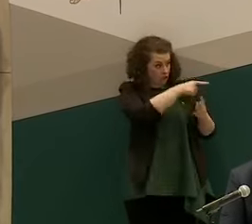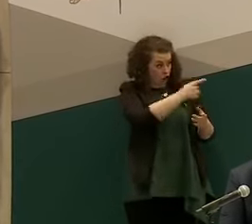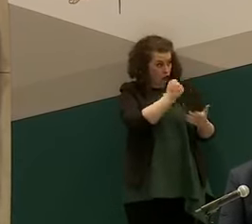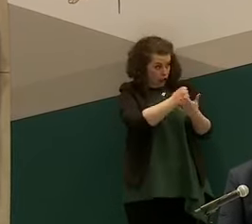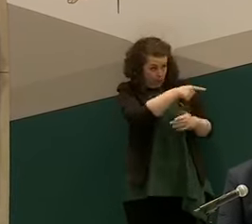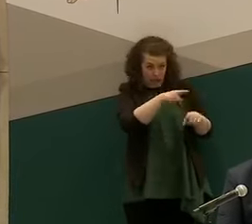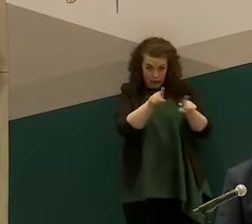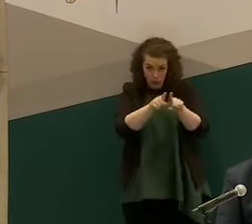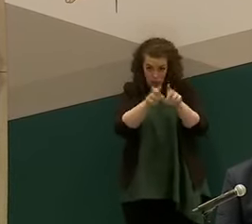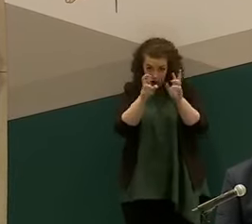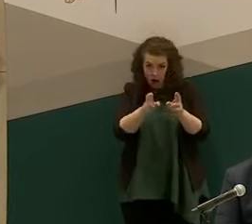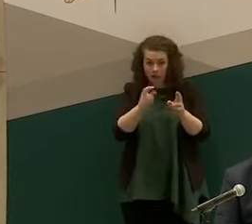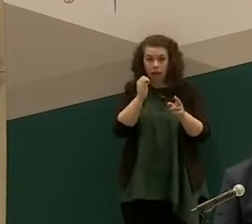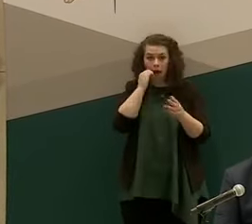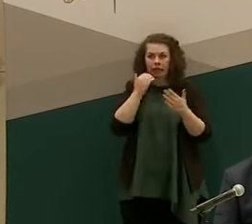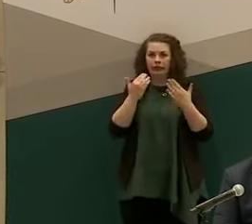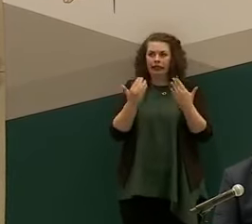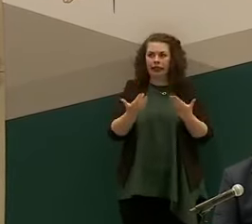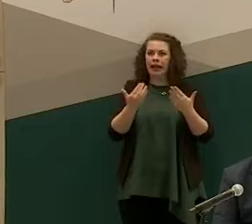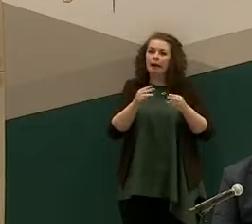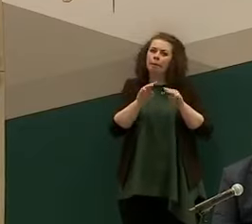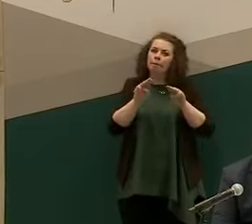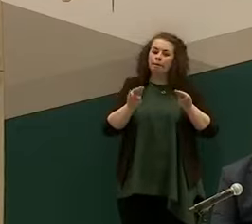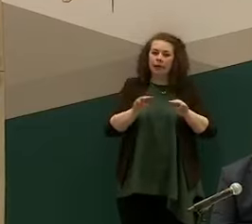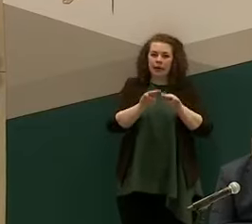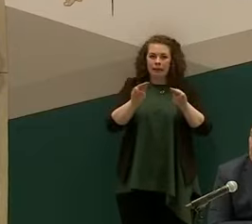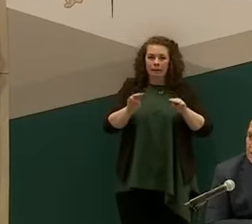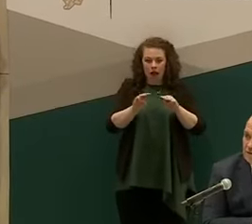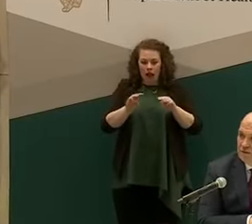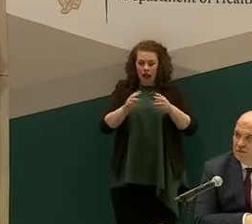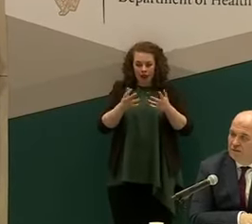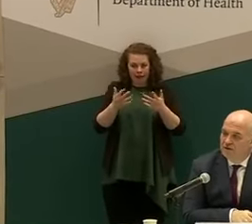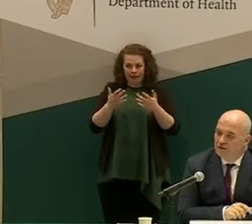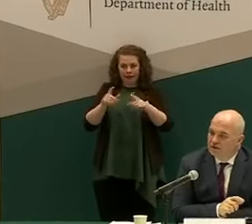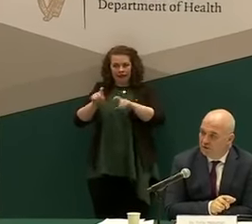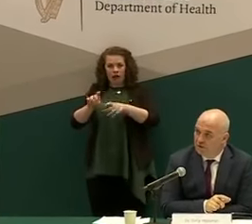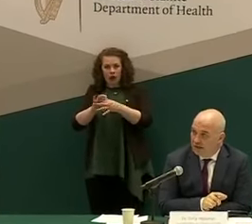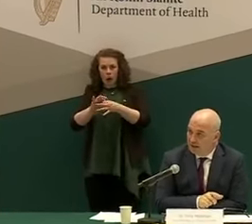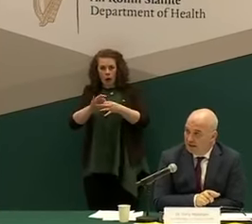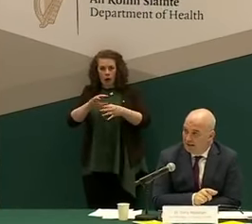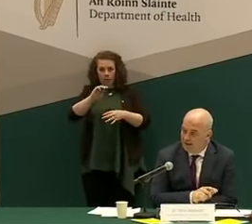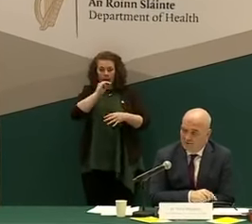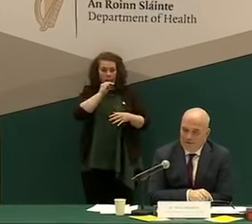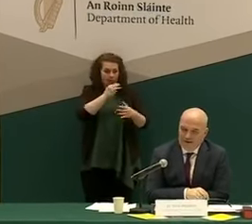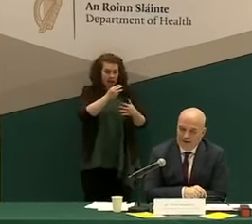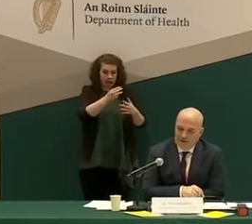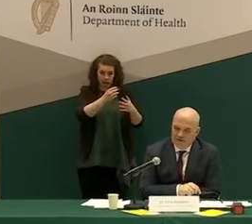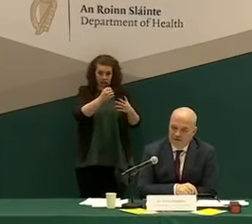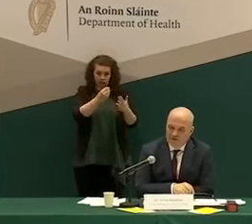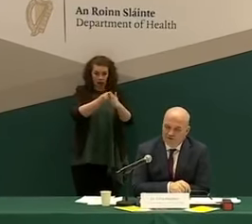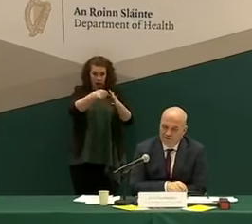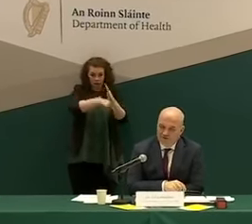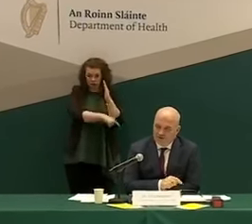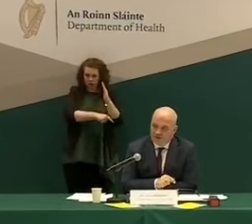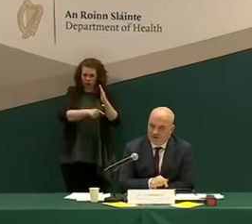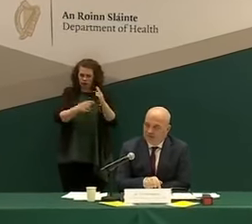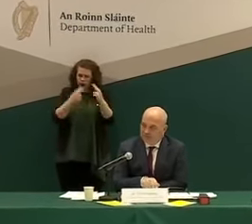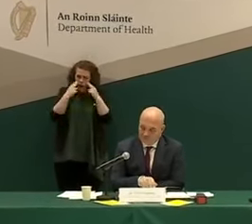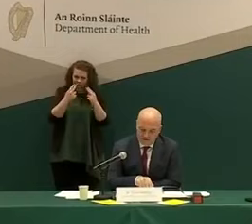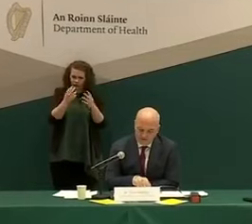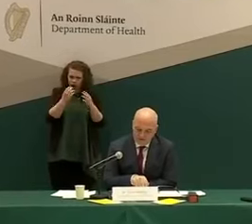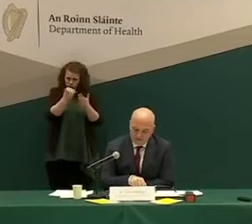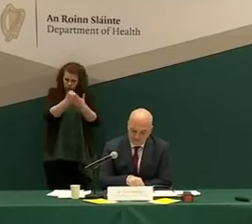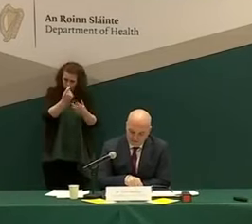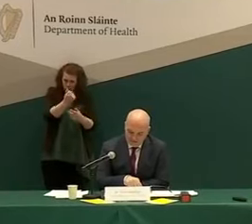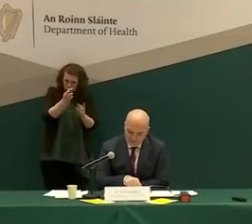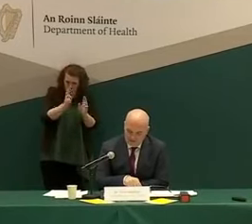huge devastation being wreaked, sooner the better with this, surely. So there's work happening, and we'll be engaging over the course of the